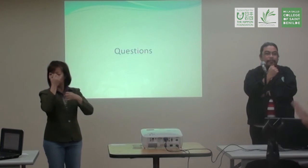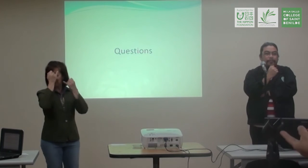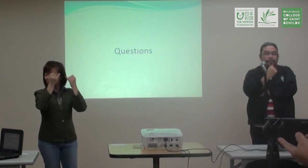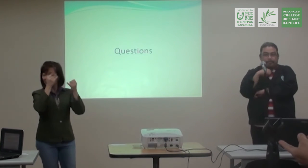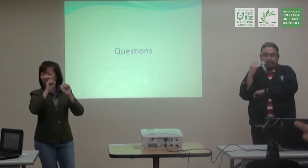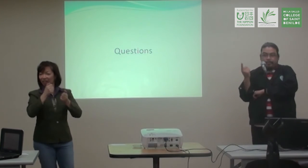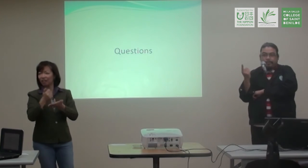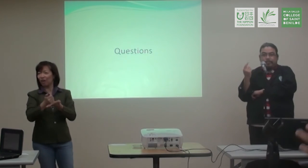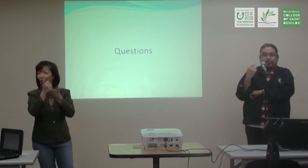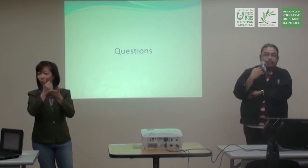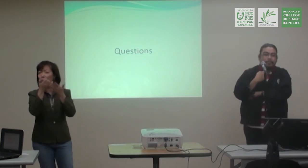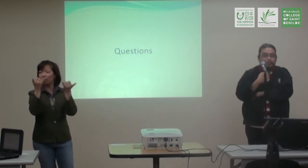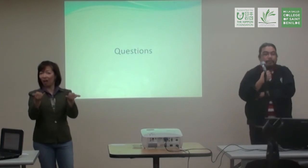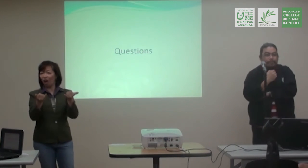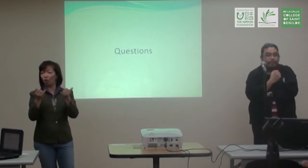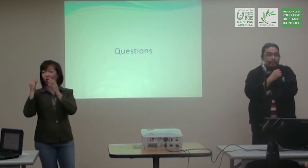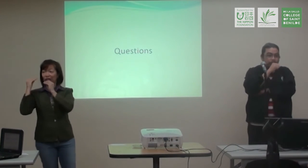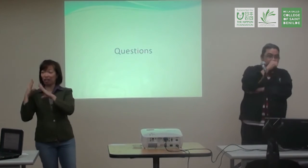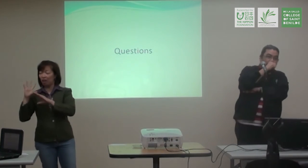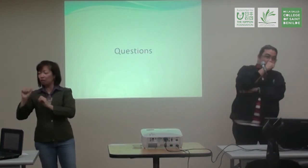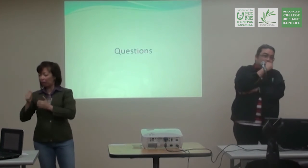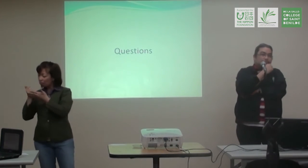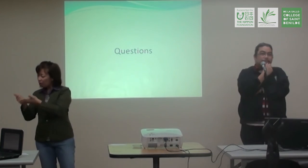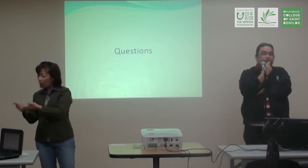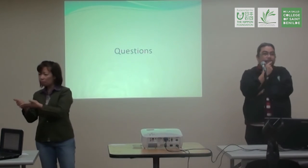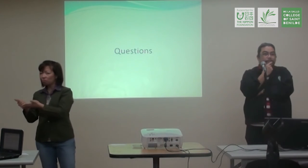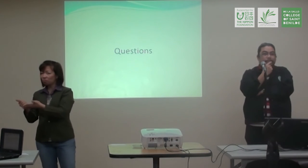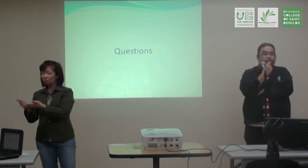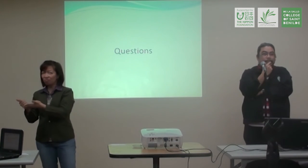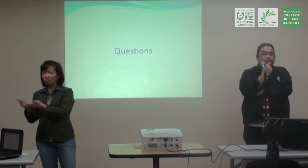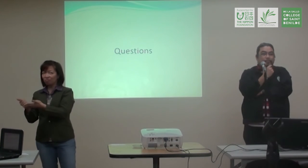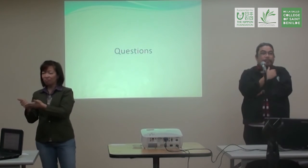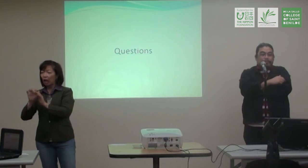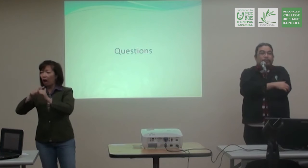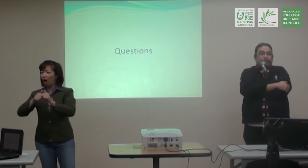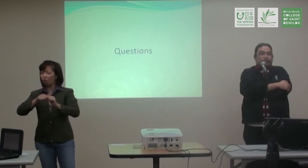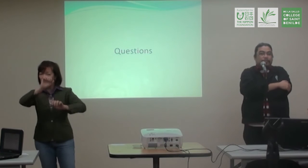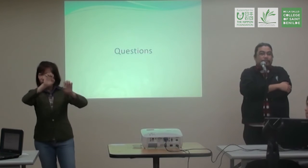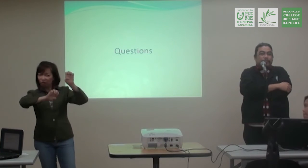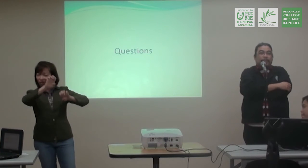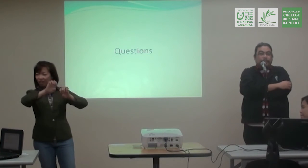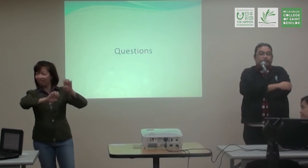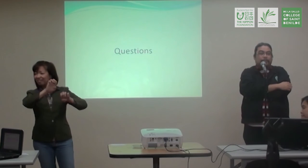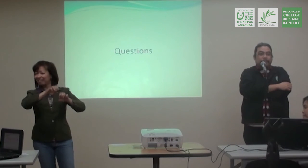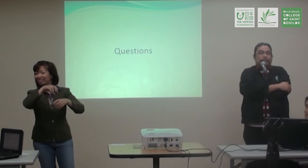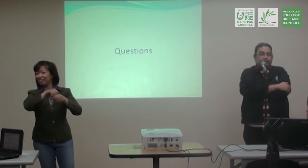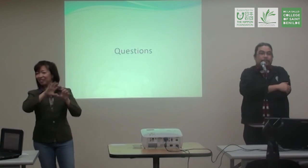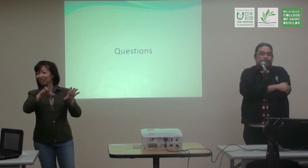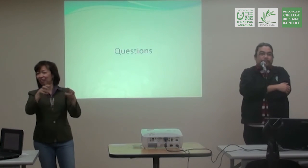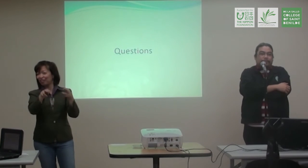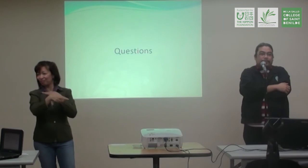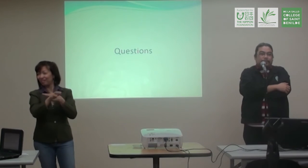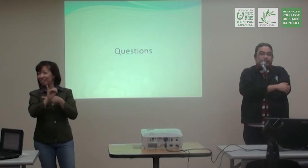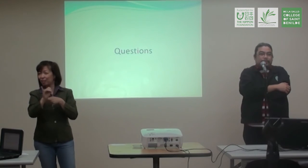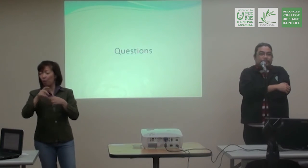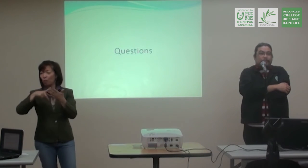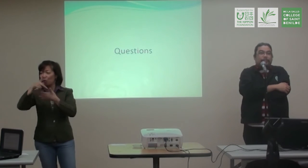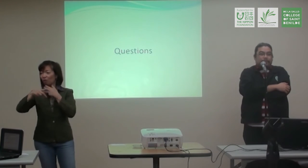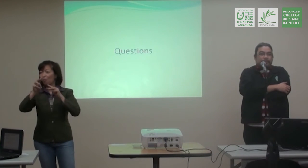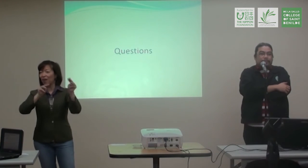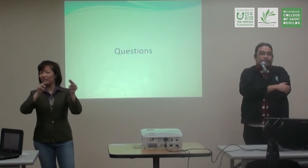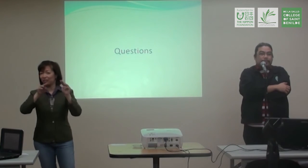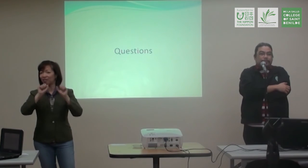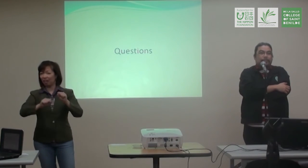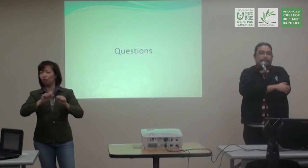would help now teachers who are running the class, or the program managers who are running